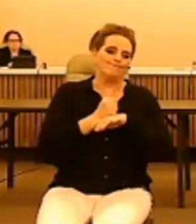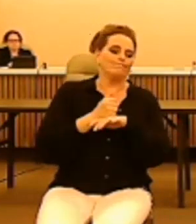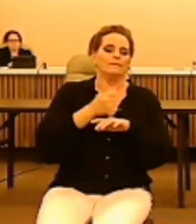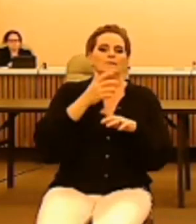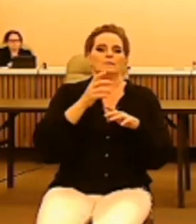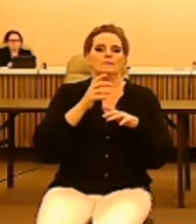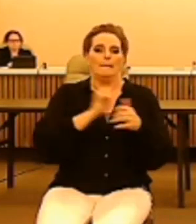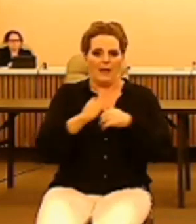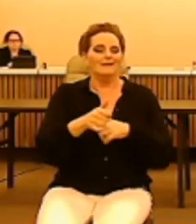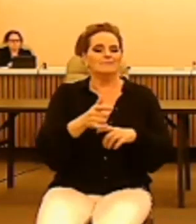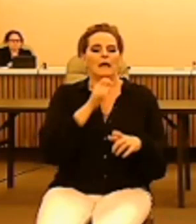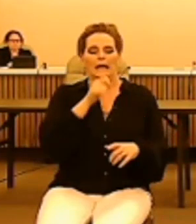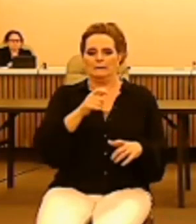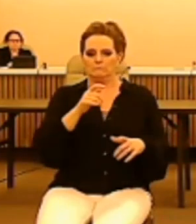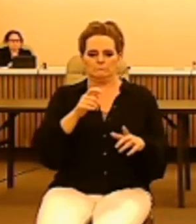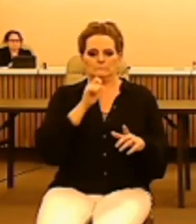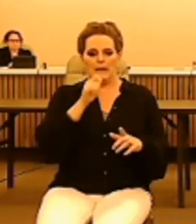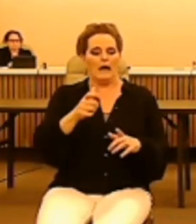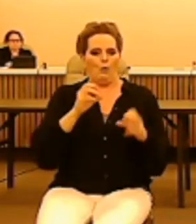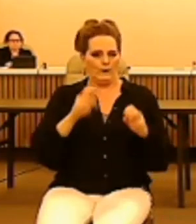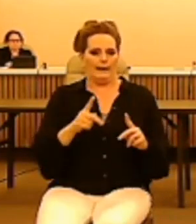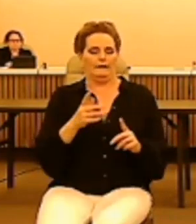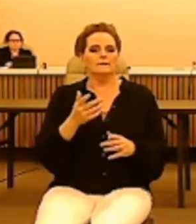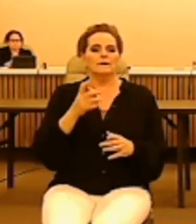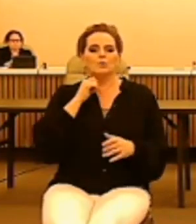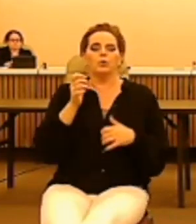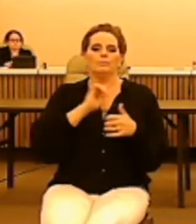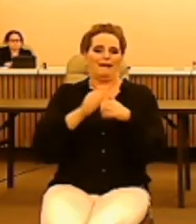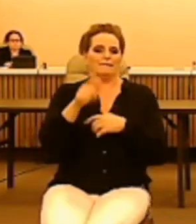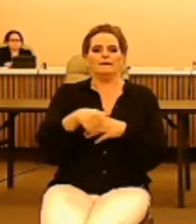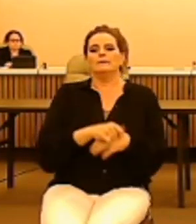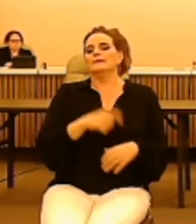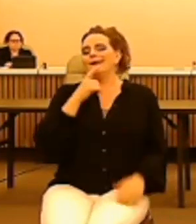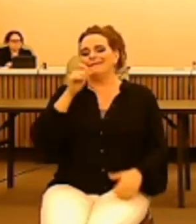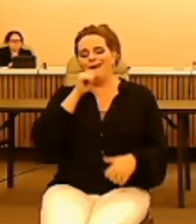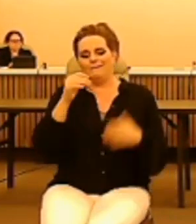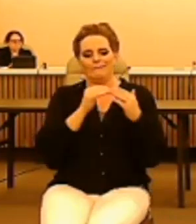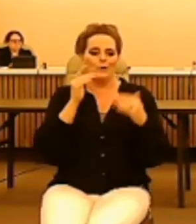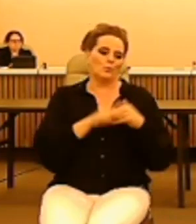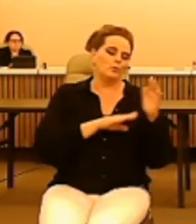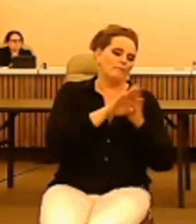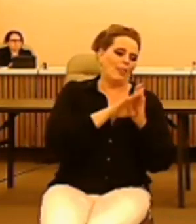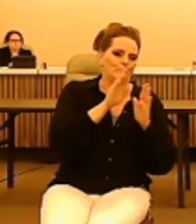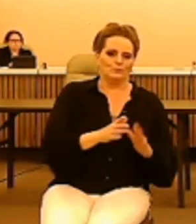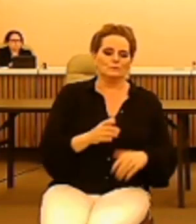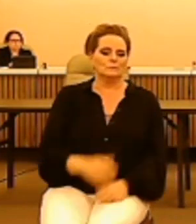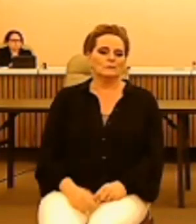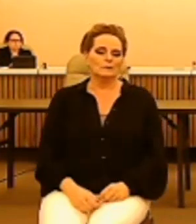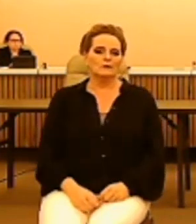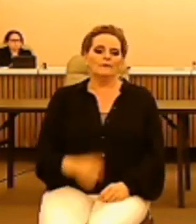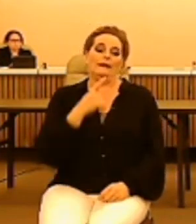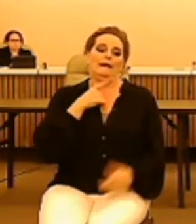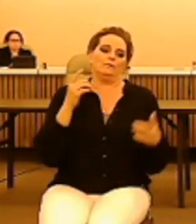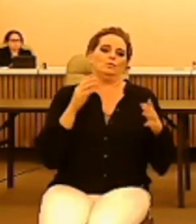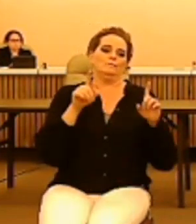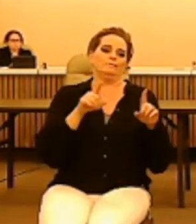okay with it taking effect that fast. That's not fair to developers that in 21 days, they have to suddenly meet all new codes.